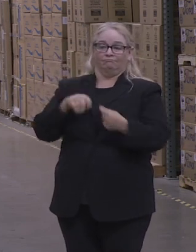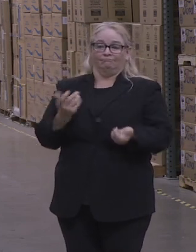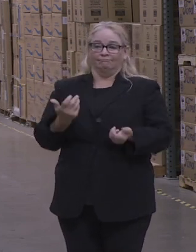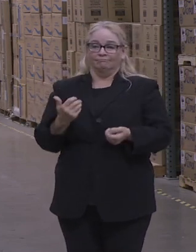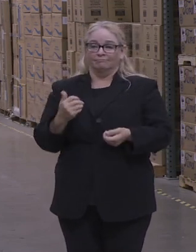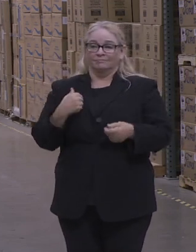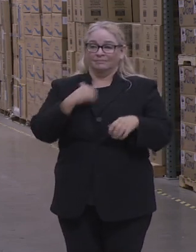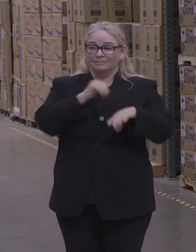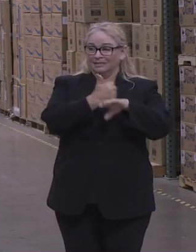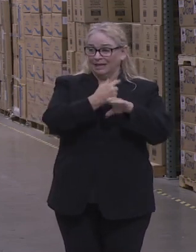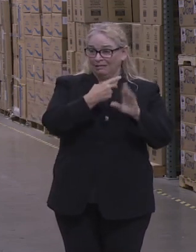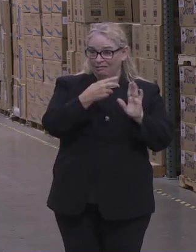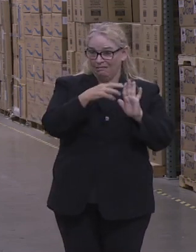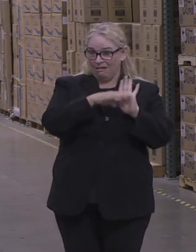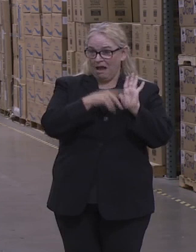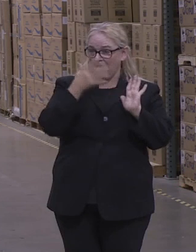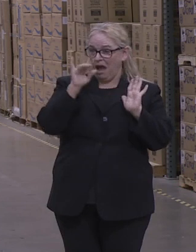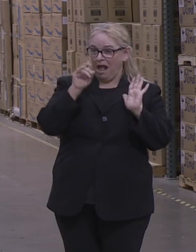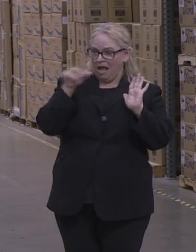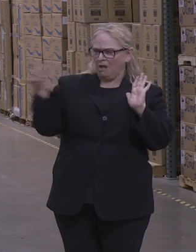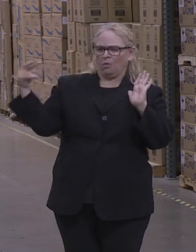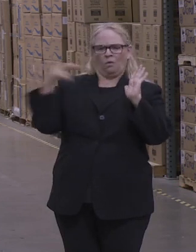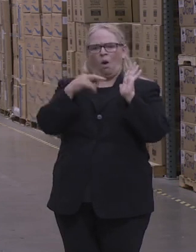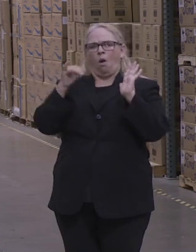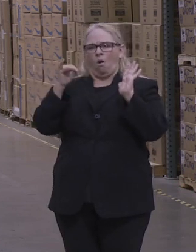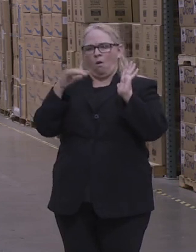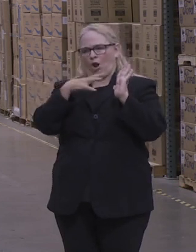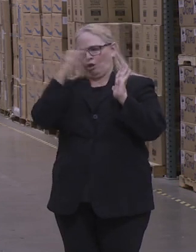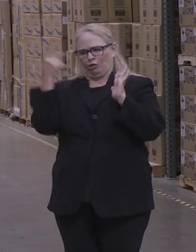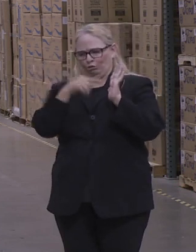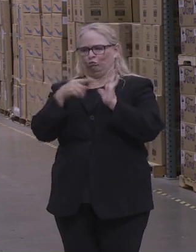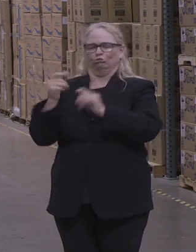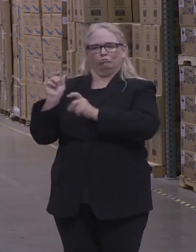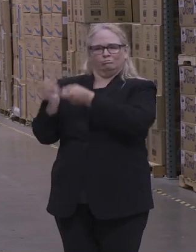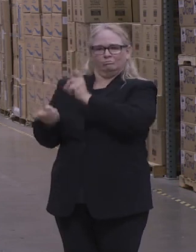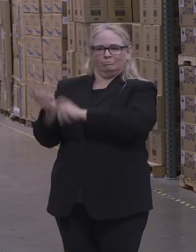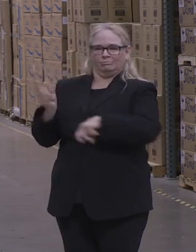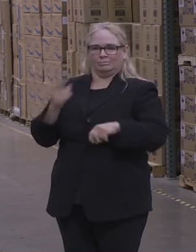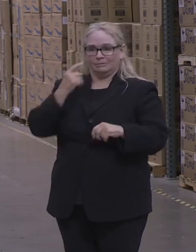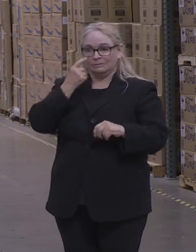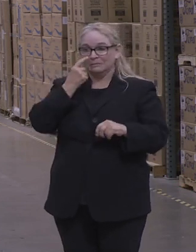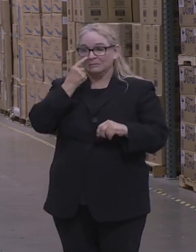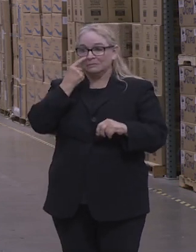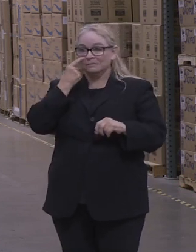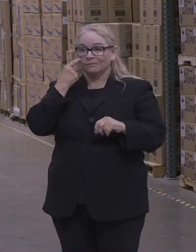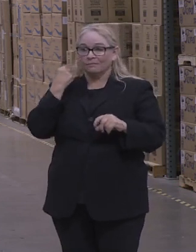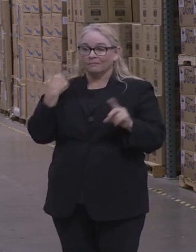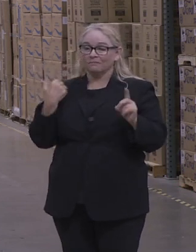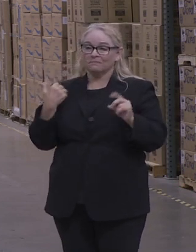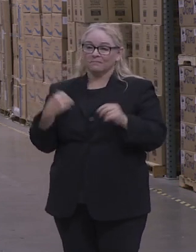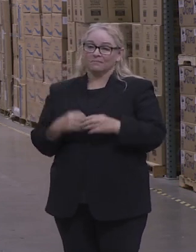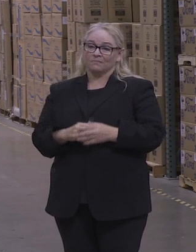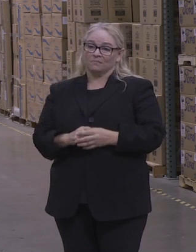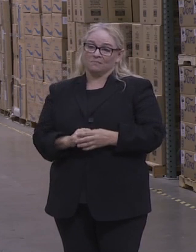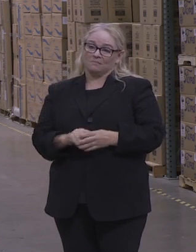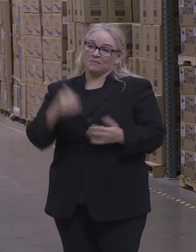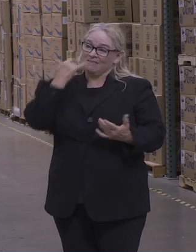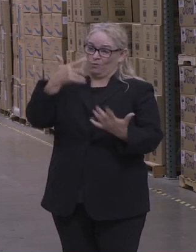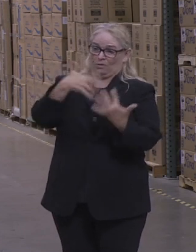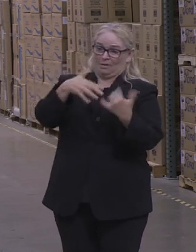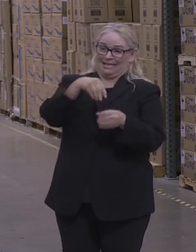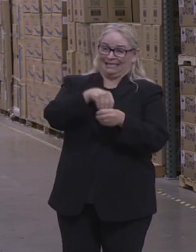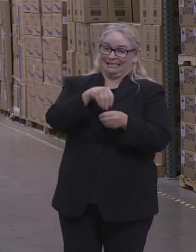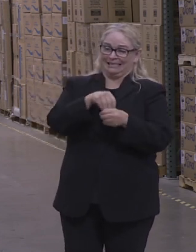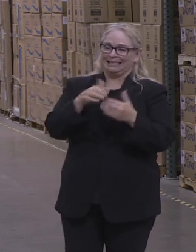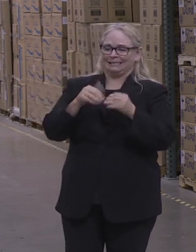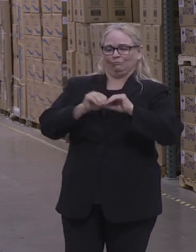not the disadvantage of being indoors in a constrained environment for an extended period of time where you're more likely to contact